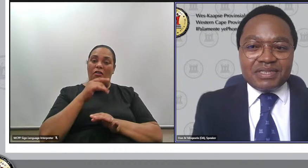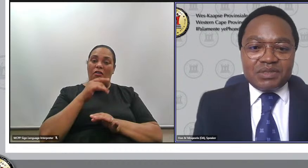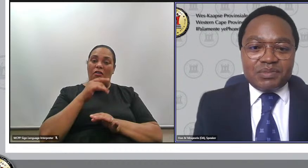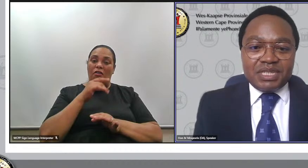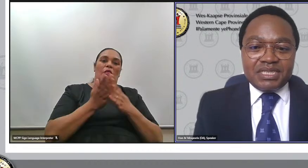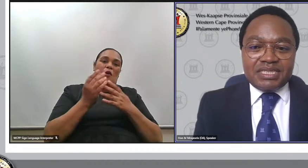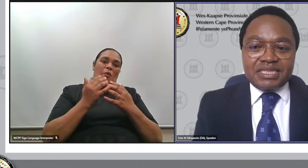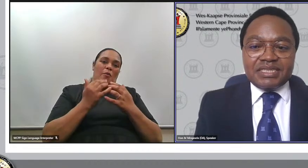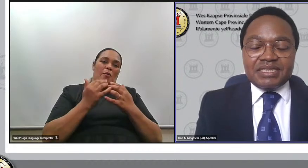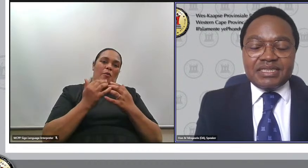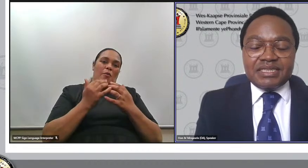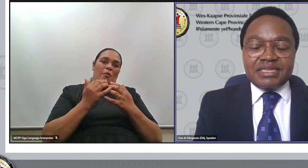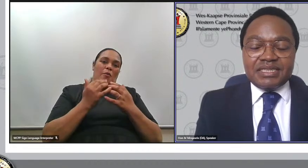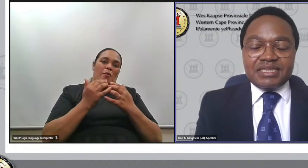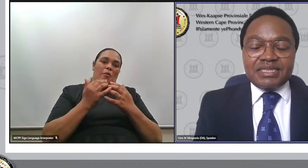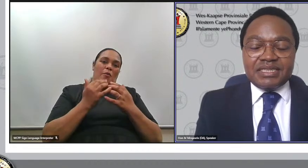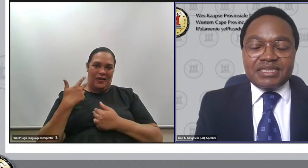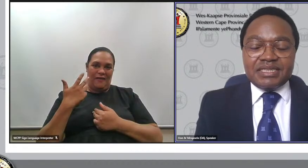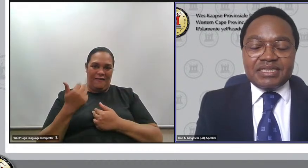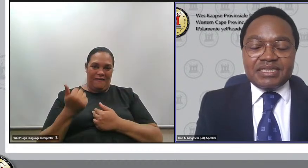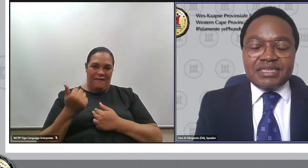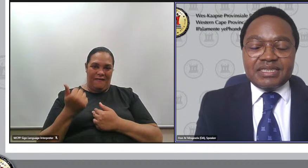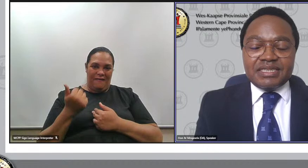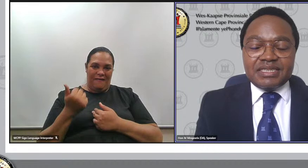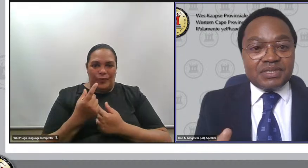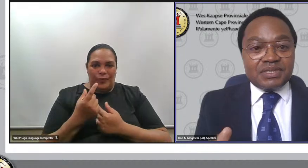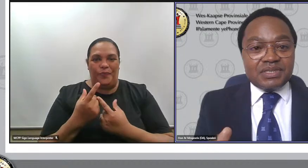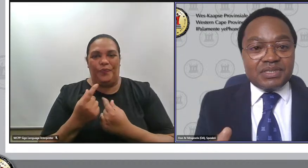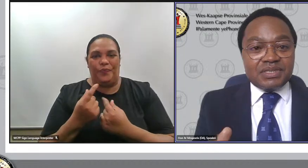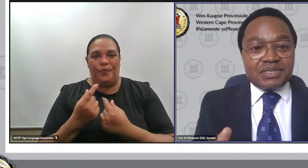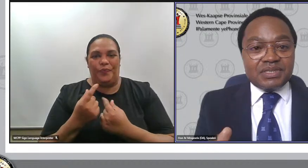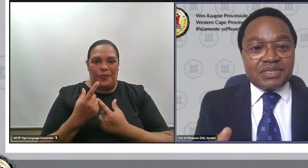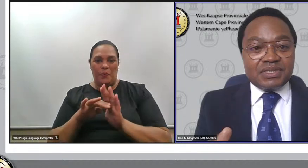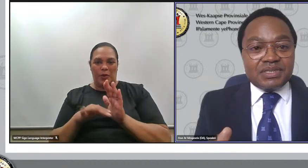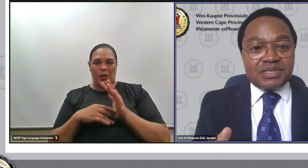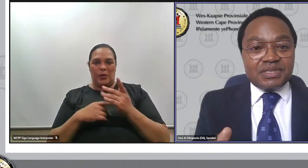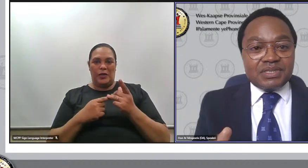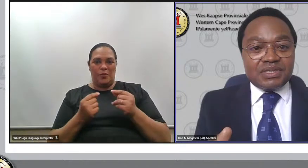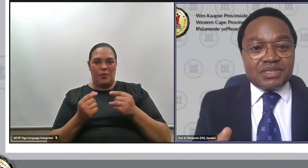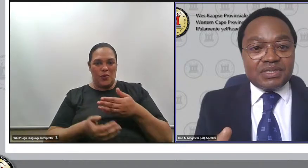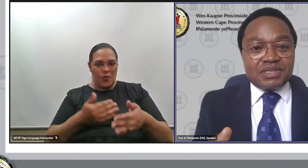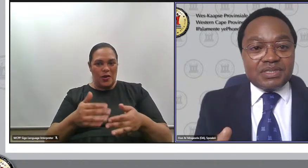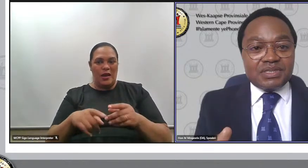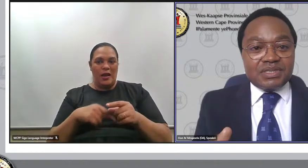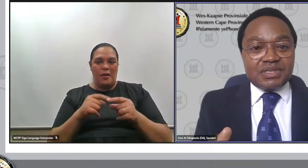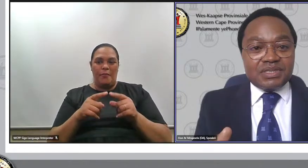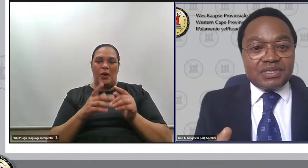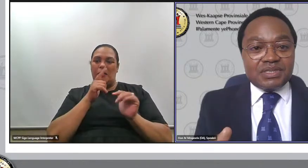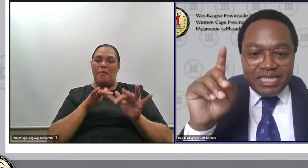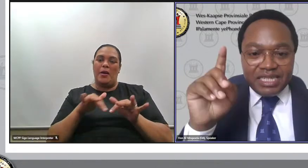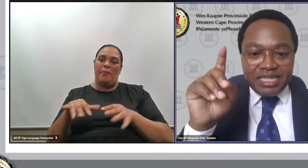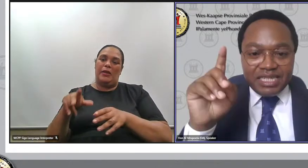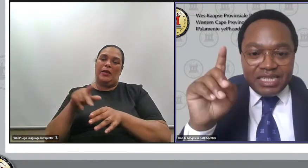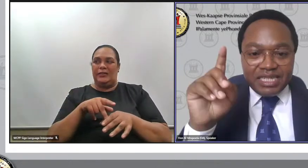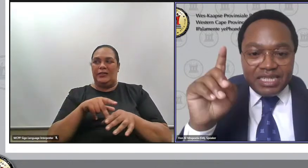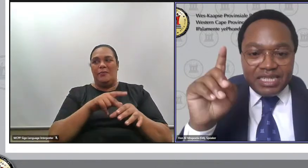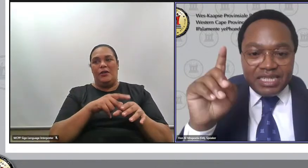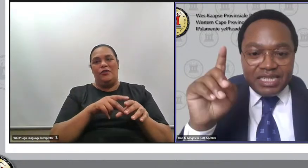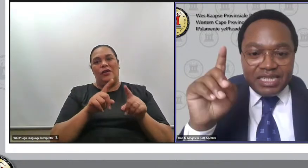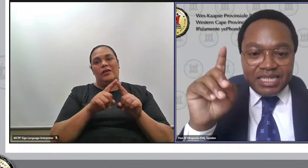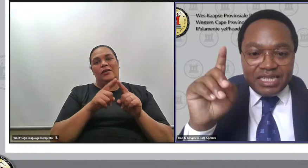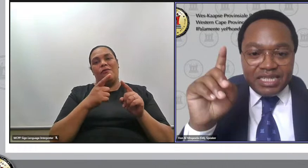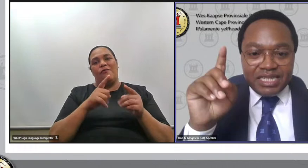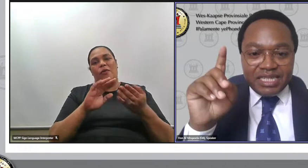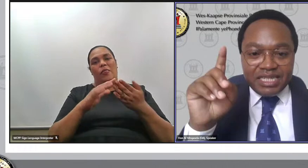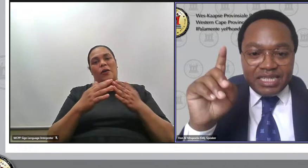we've got the responsibility to take our programs in terms of public participation to the